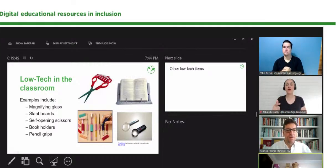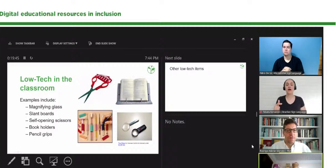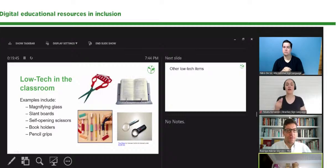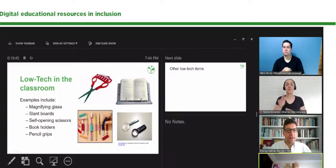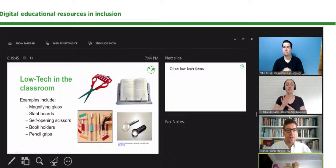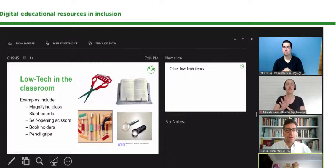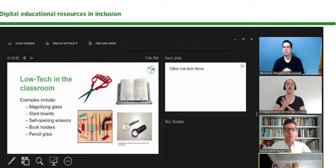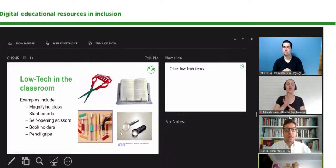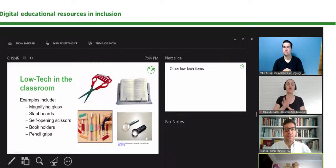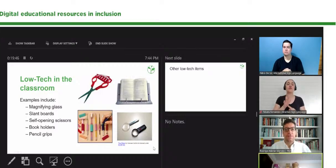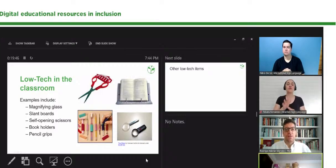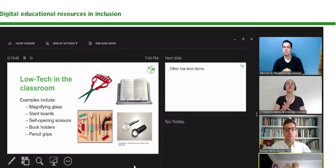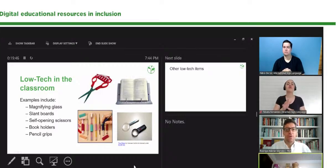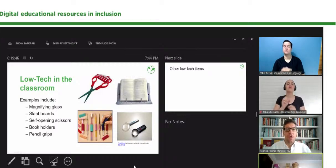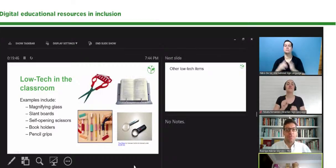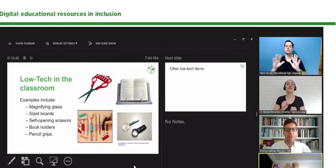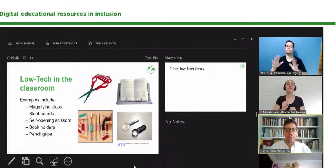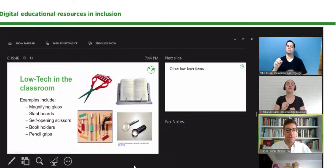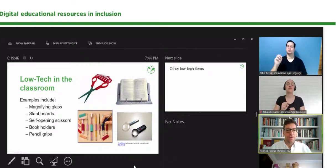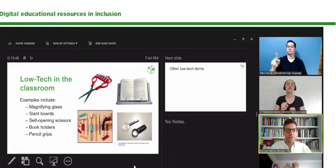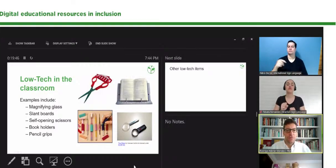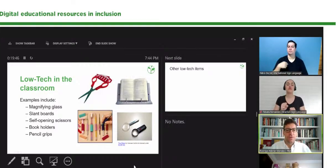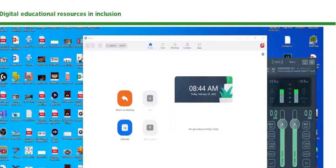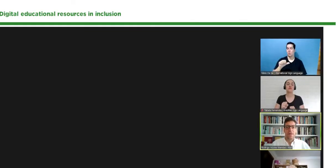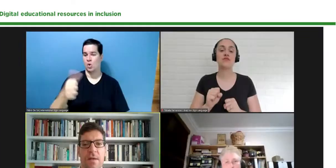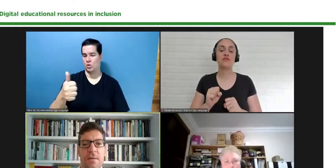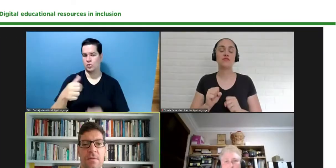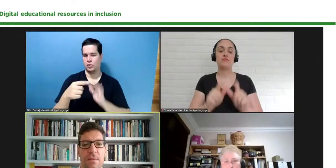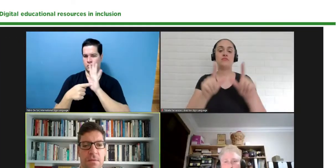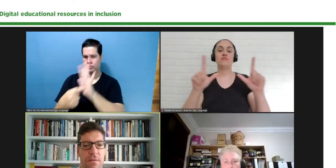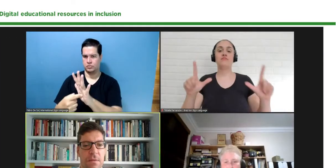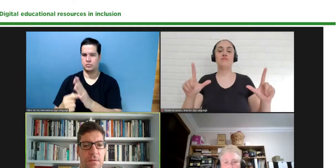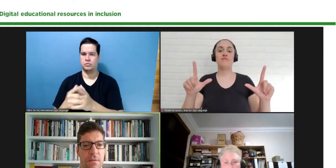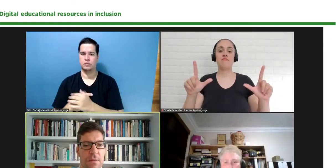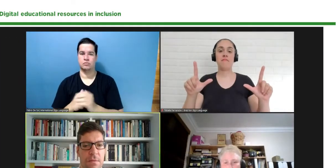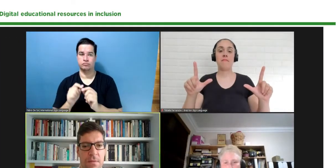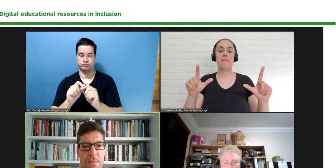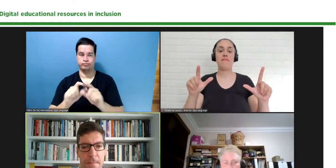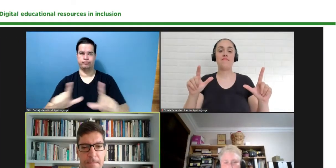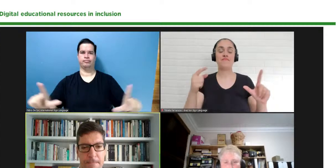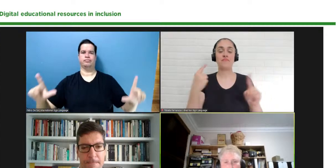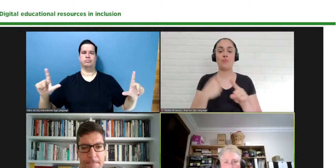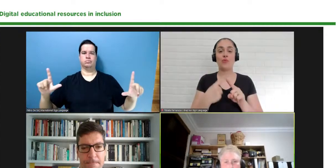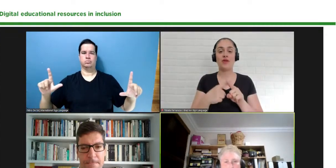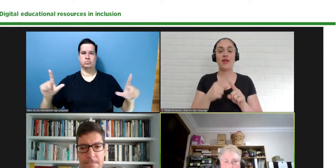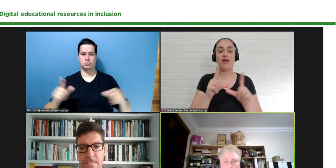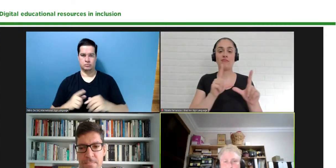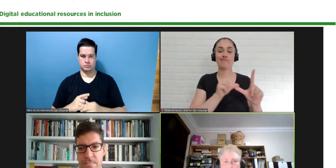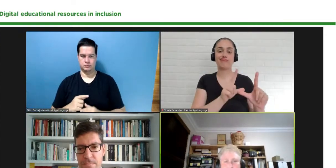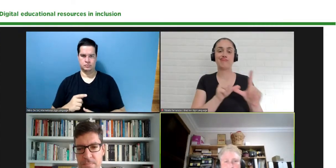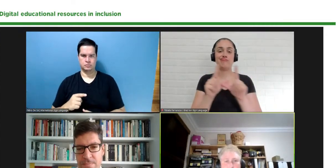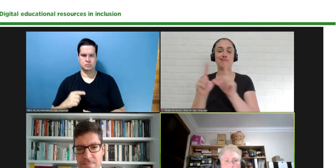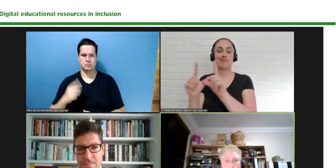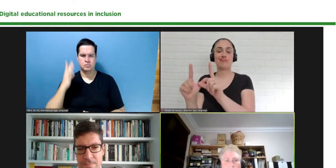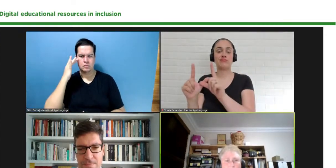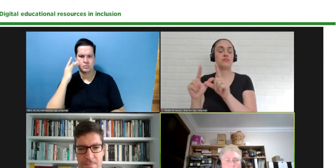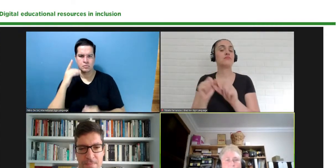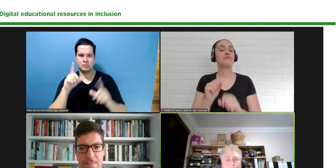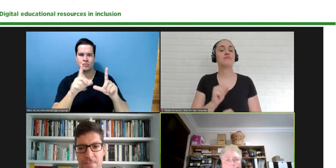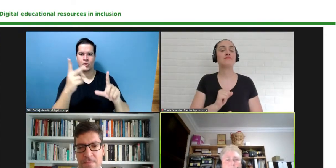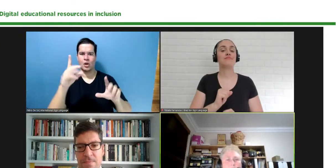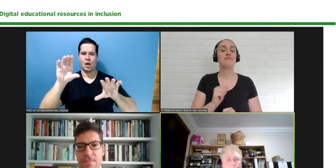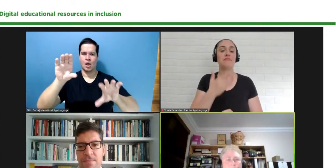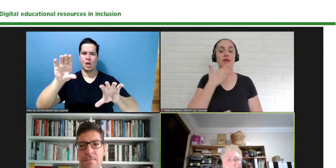just confirm that, if that would be helpful, if you could. No, let me try that again. Hang on. Why